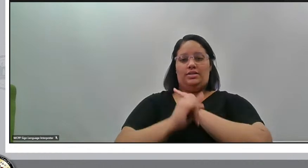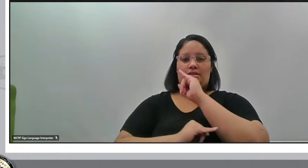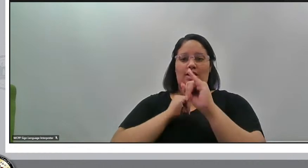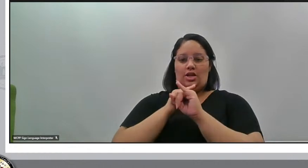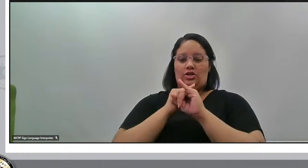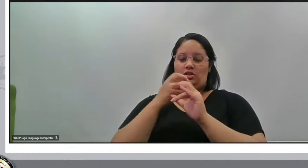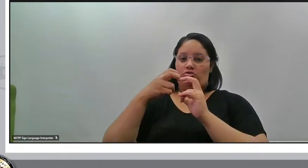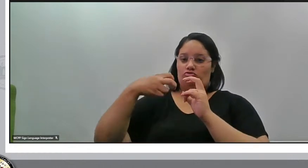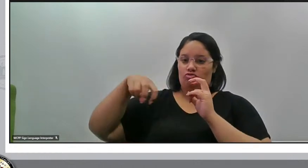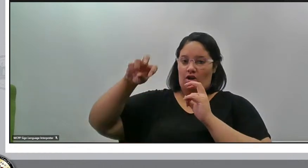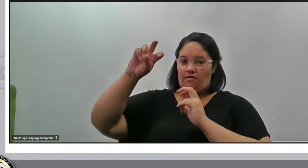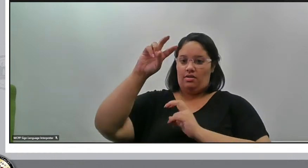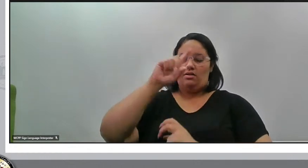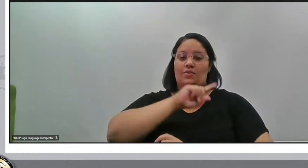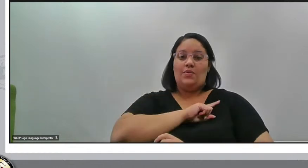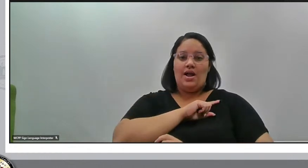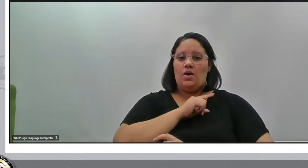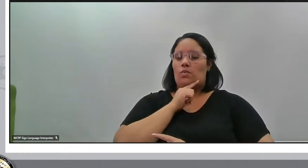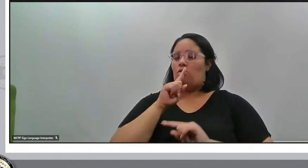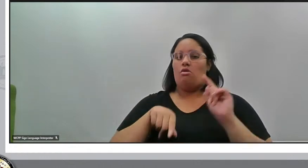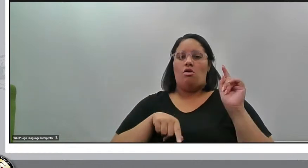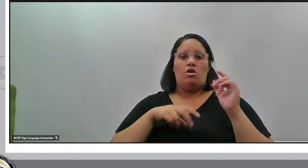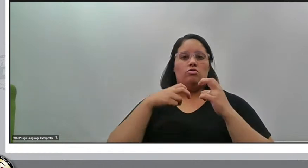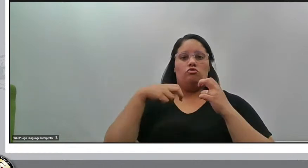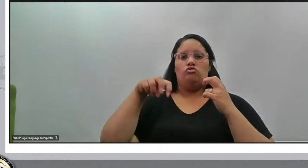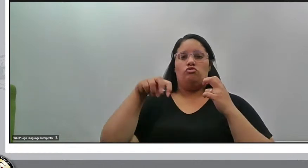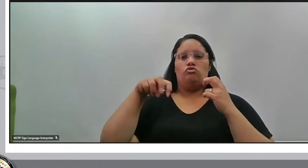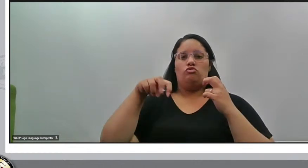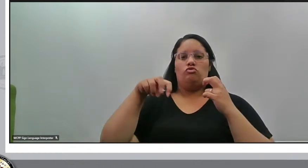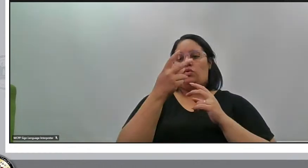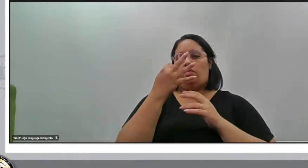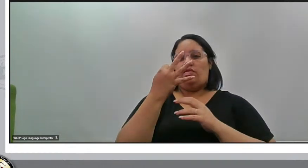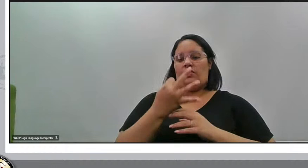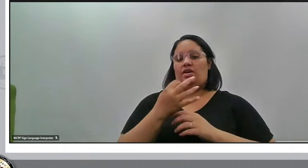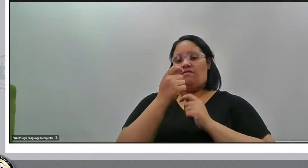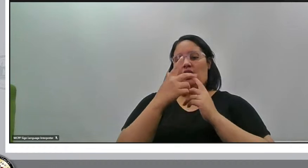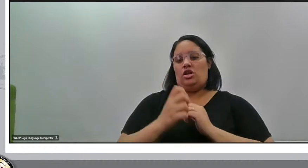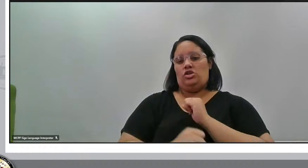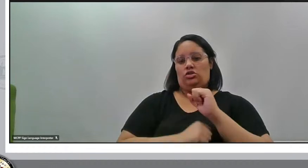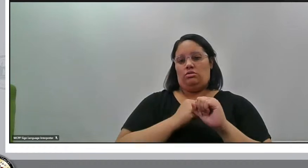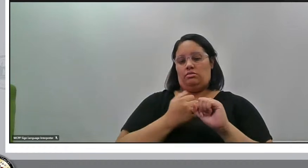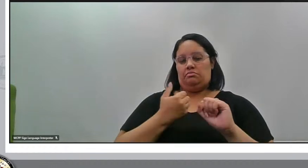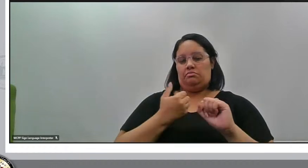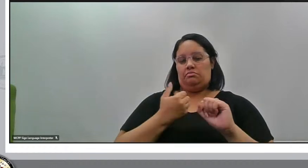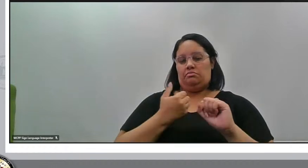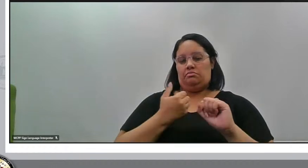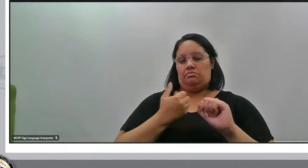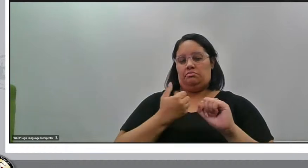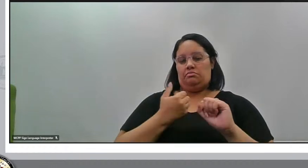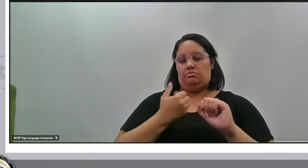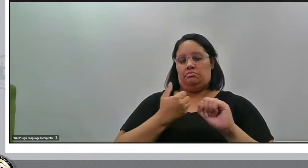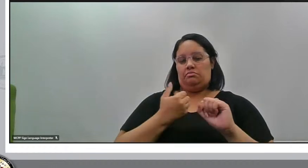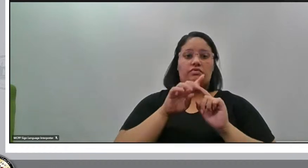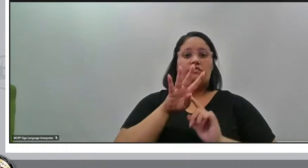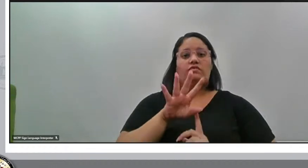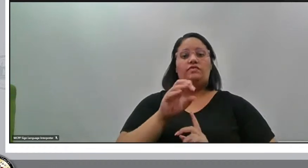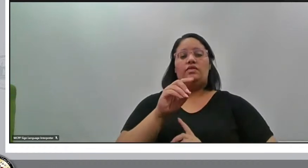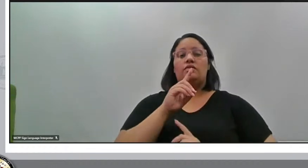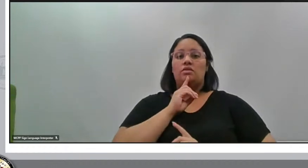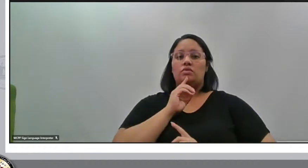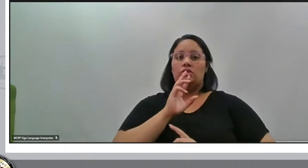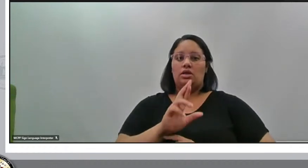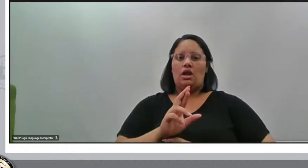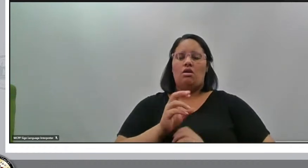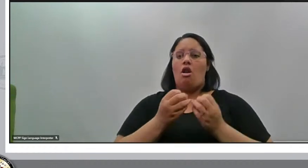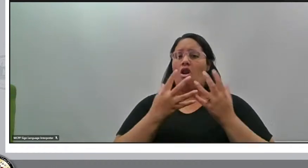travel. And that's also because we were not able to travel for the past three financial years. And 450,000 rand is not